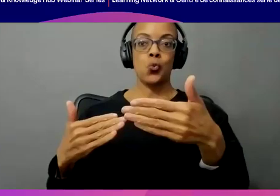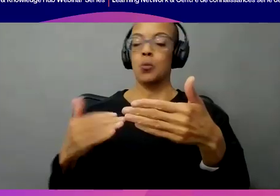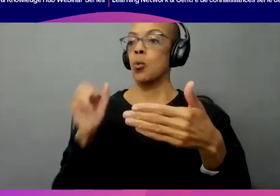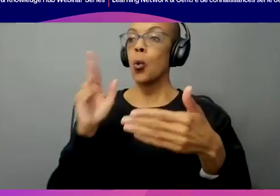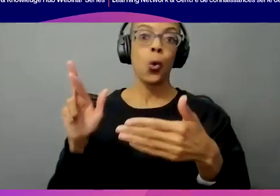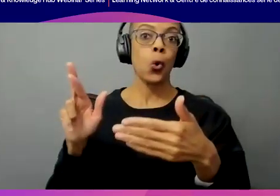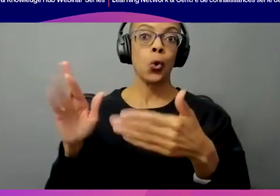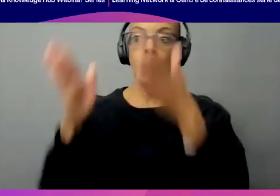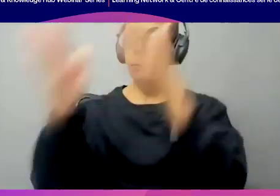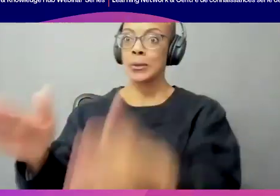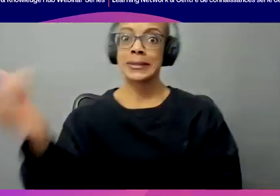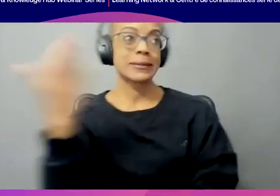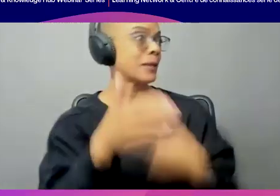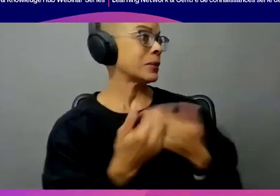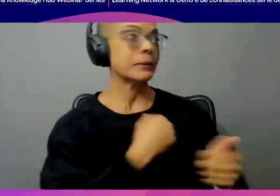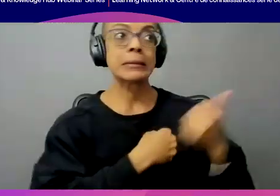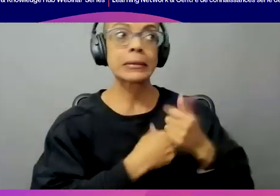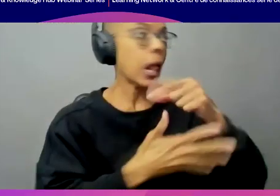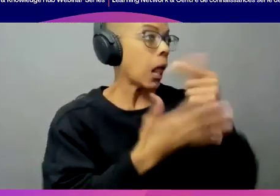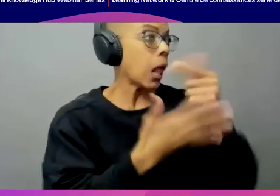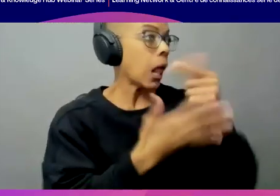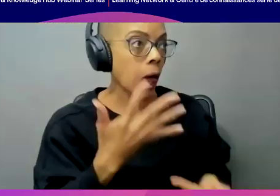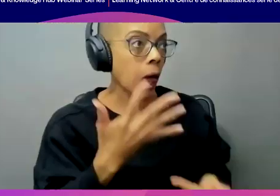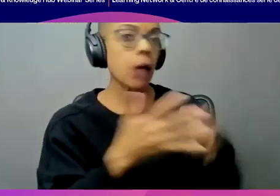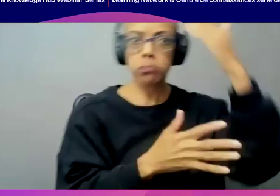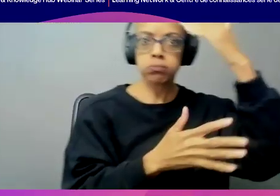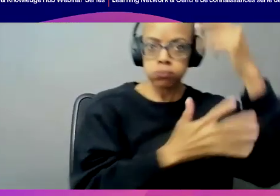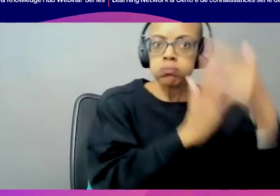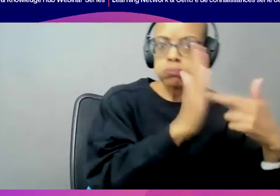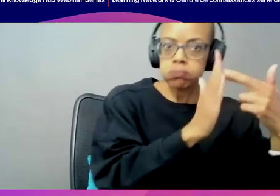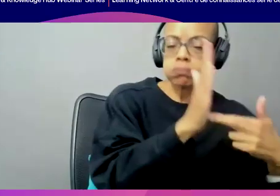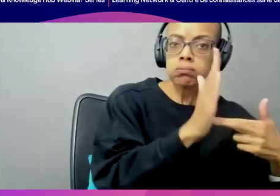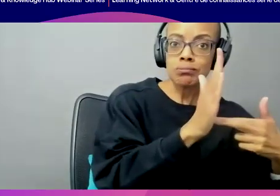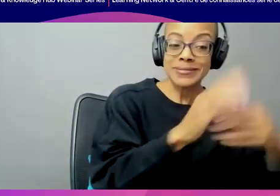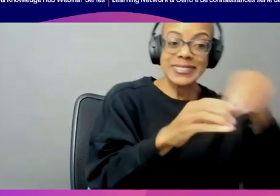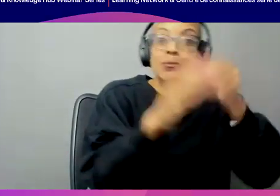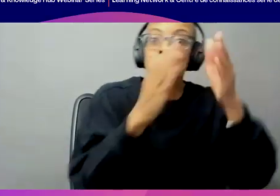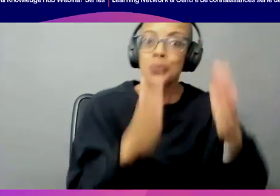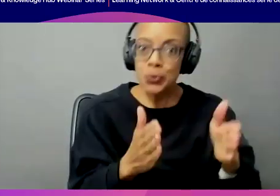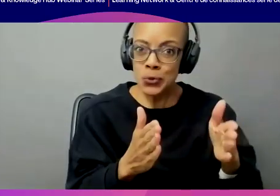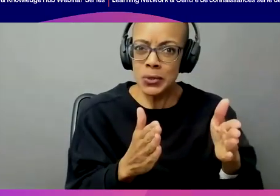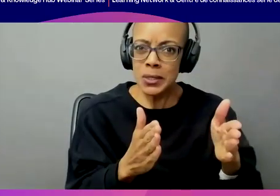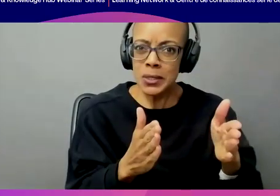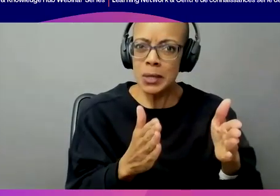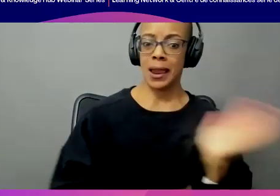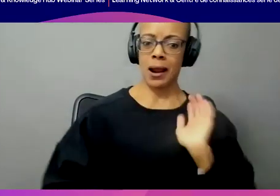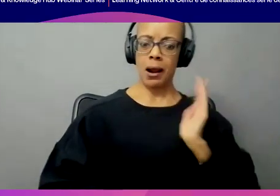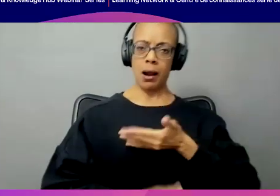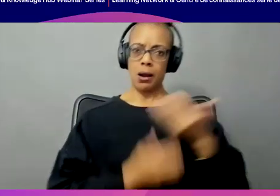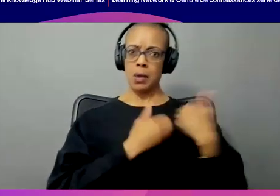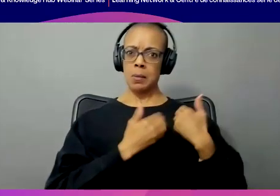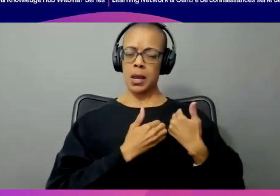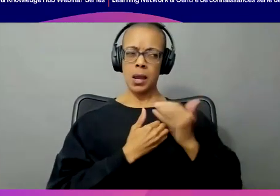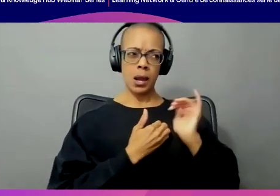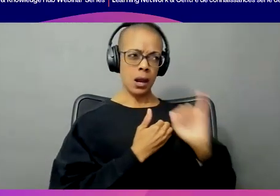to them they were unsafe for one reason or another. So we had to work with them to think through what would their procedures be